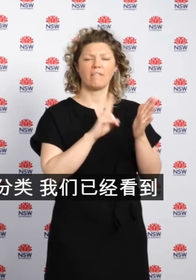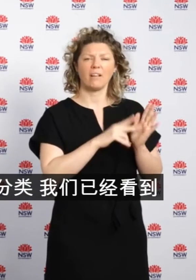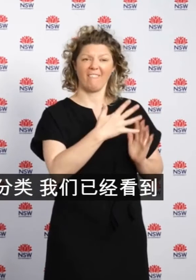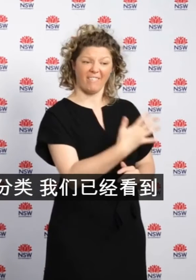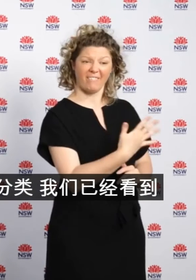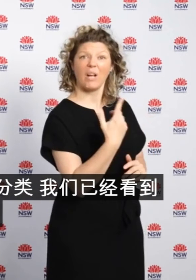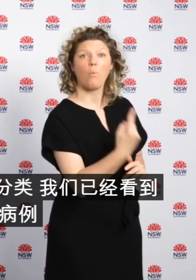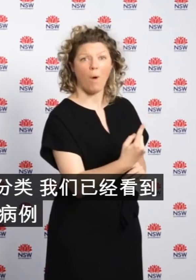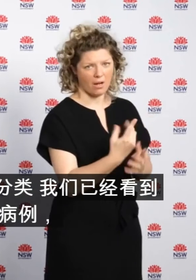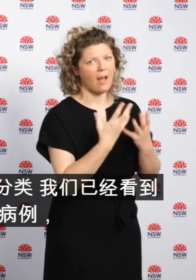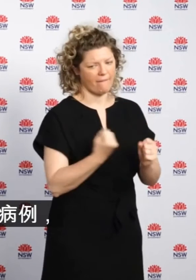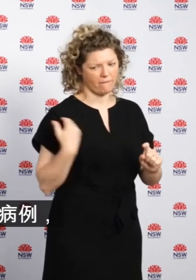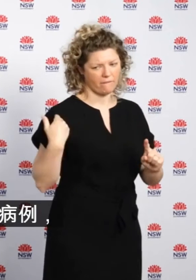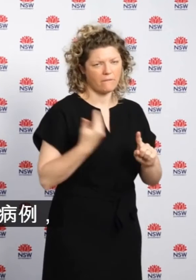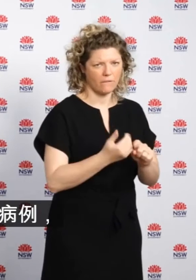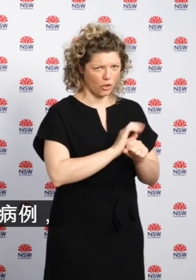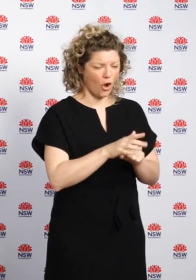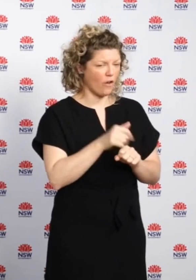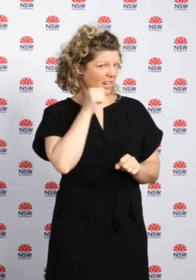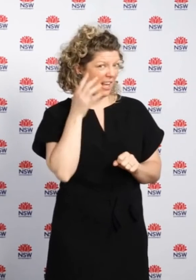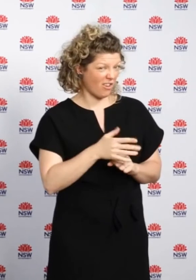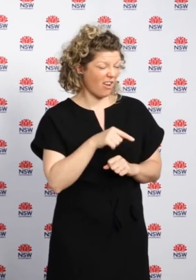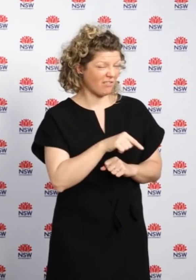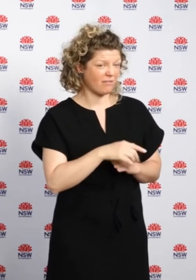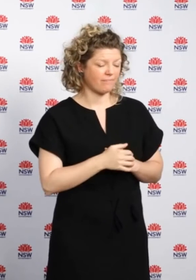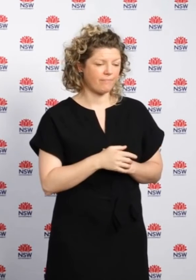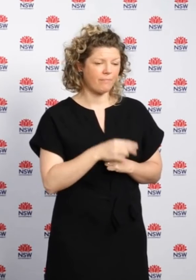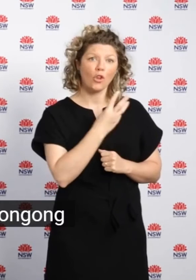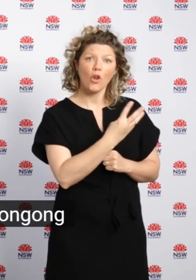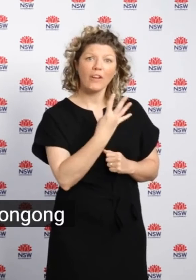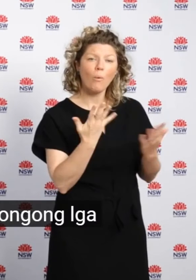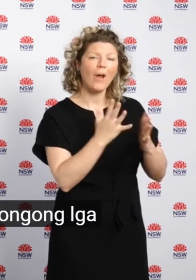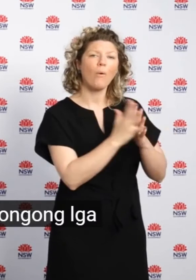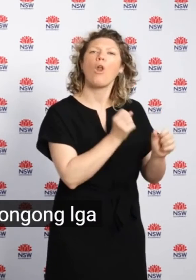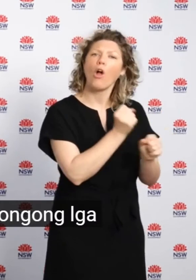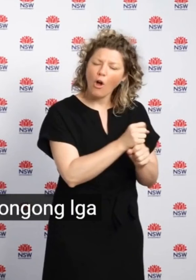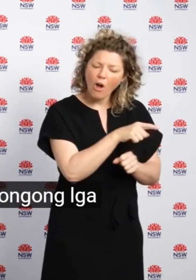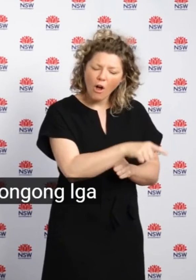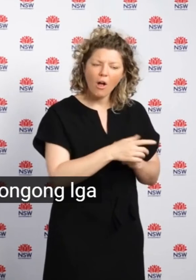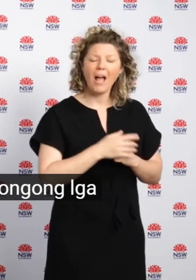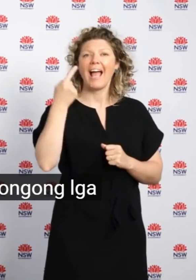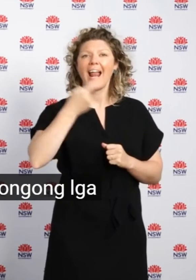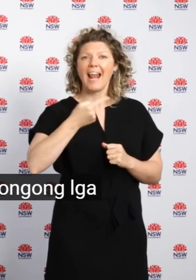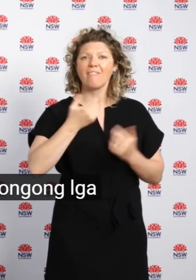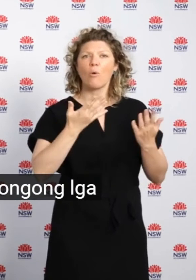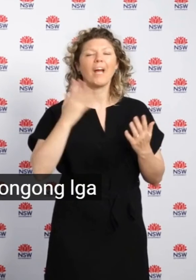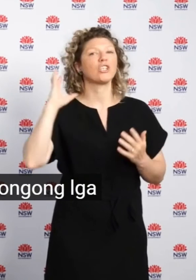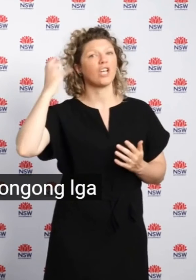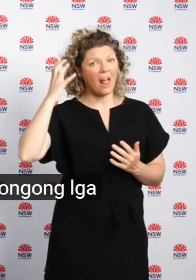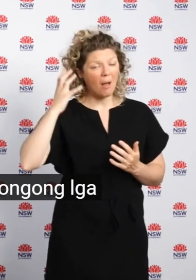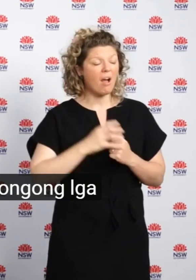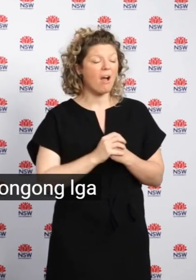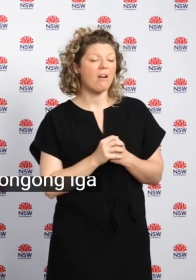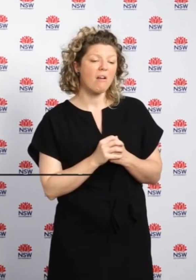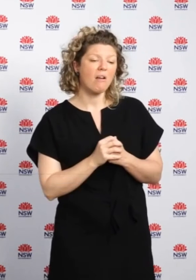new cases reported to 8 o'clock last night. These include 34 from the Wollongong LGA, 11 from Shellharbour